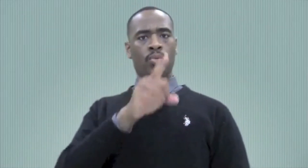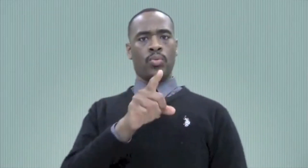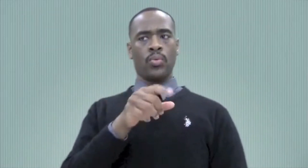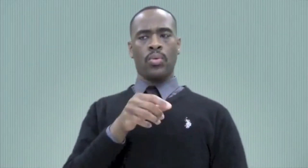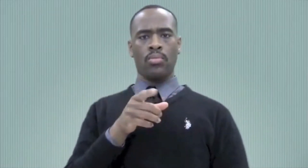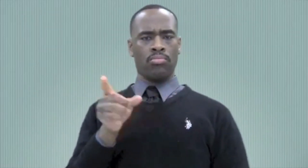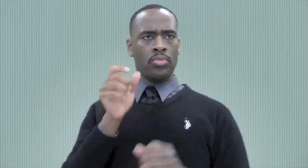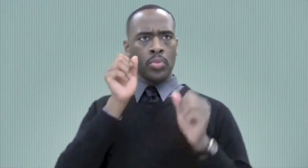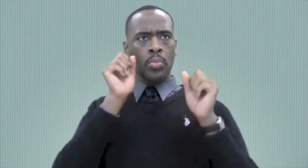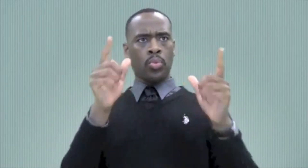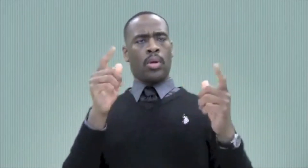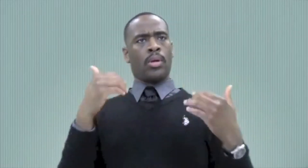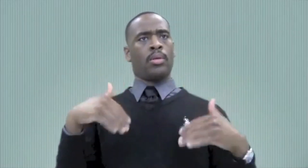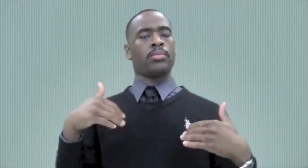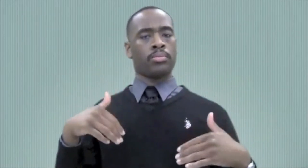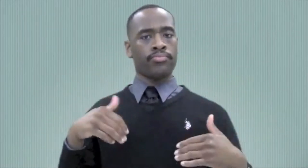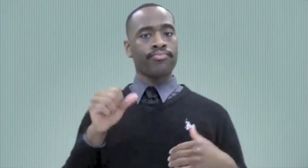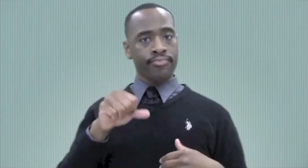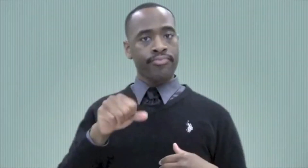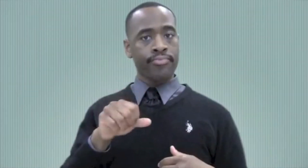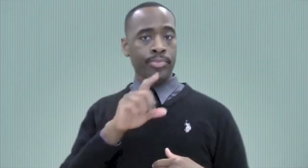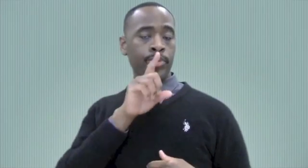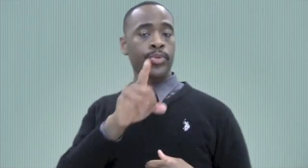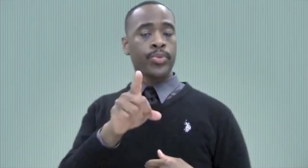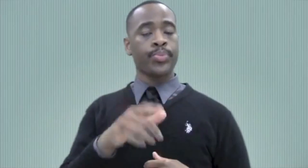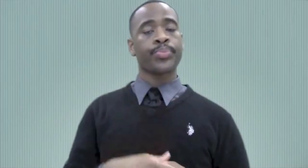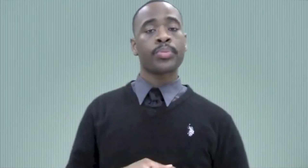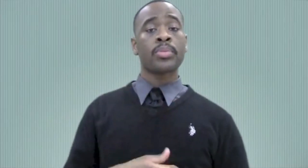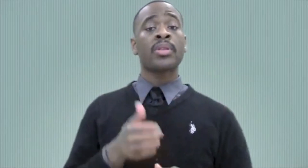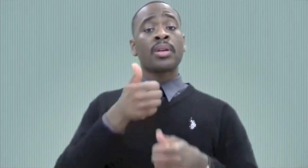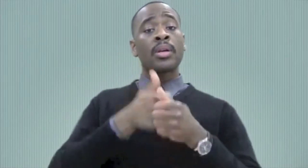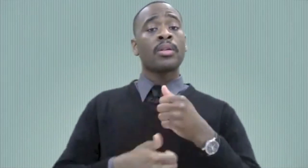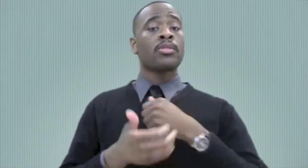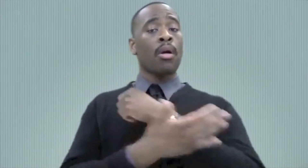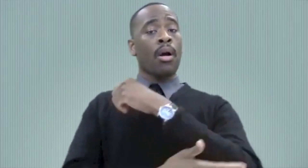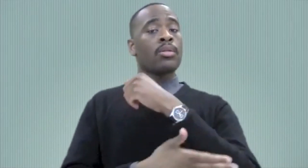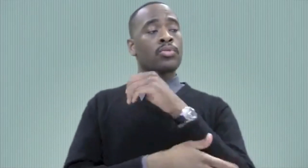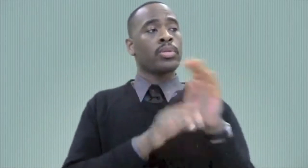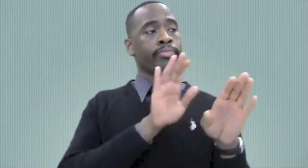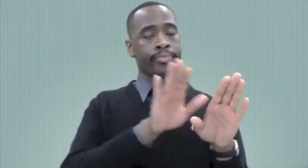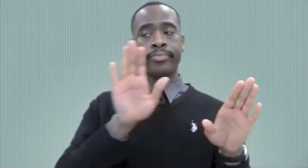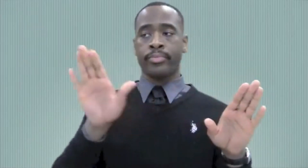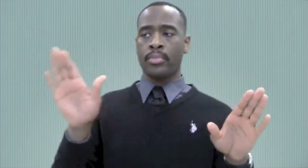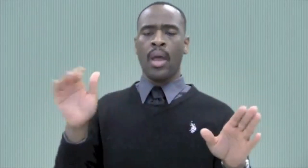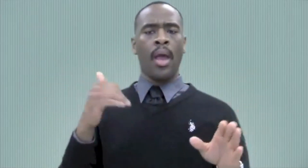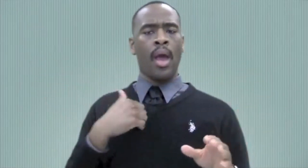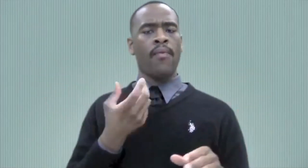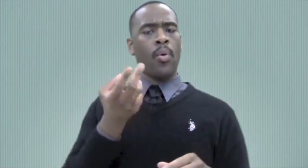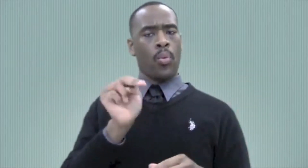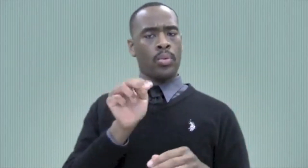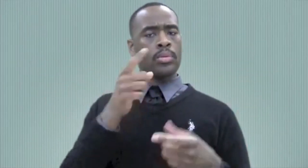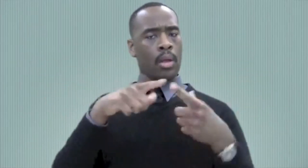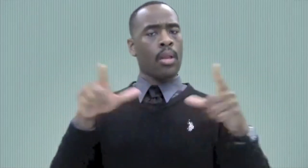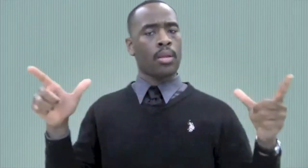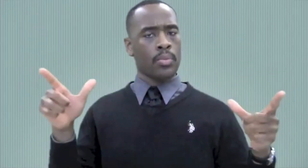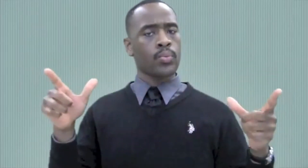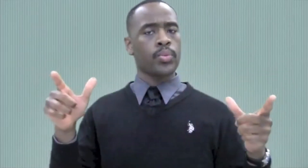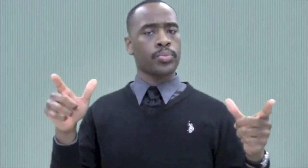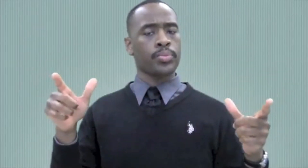excitement. Now, without proper facial expressions, ASL sentences can become unclear, just as a monotonous voice might